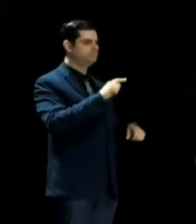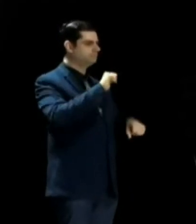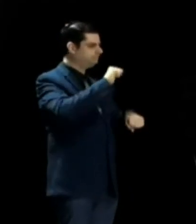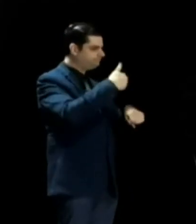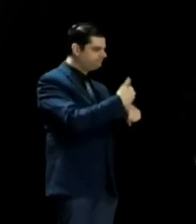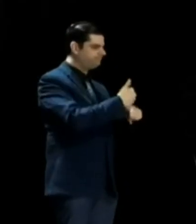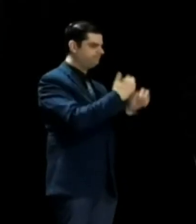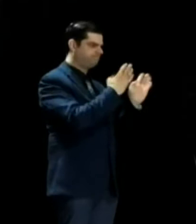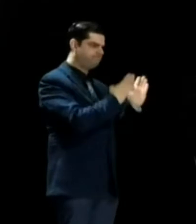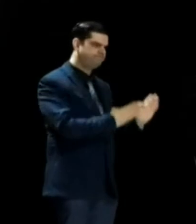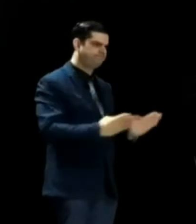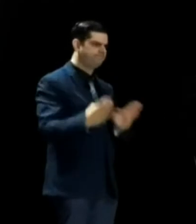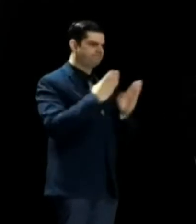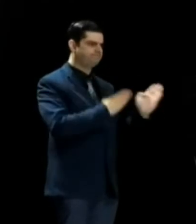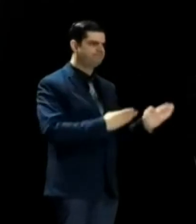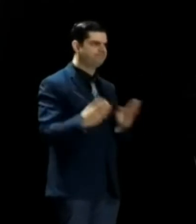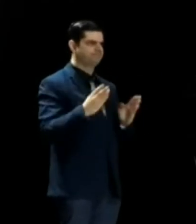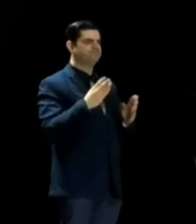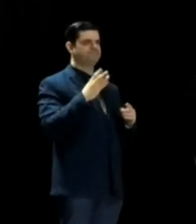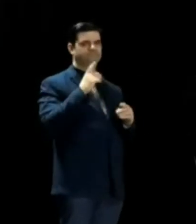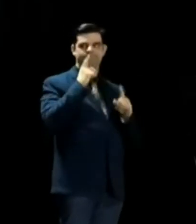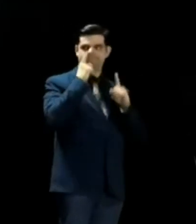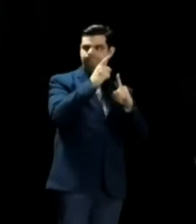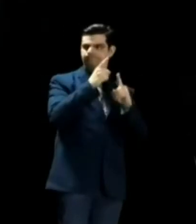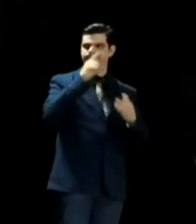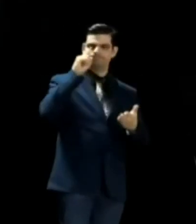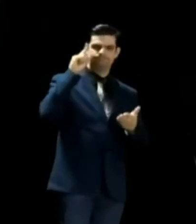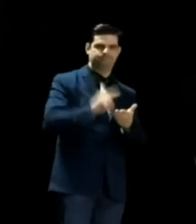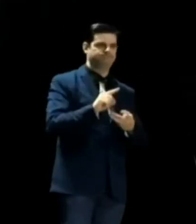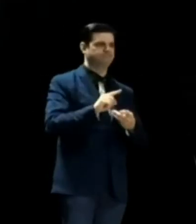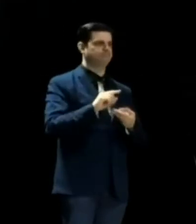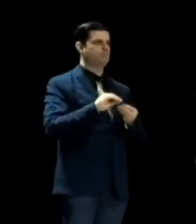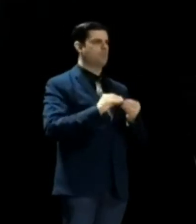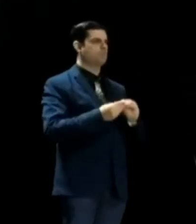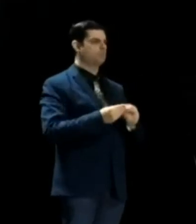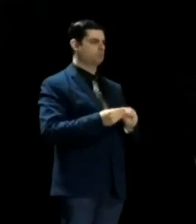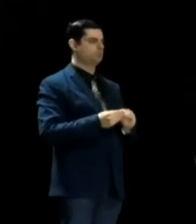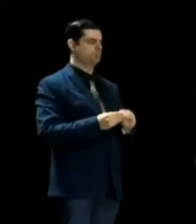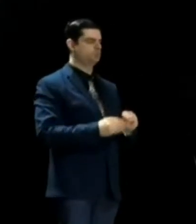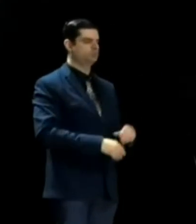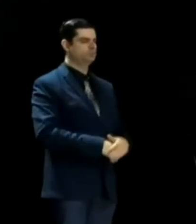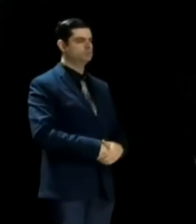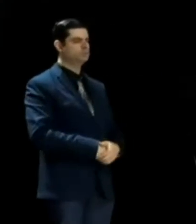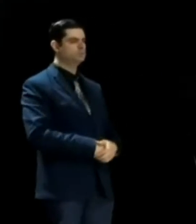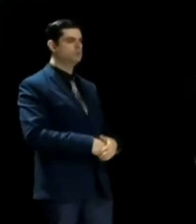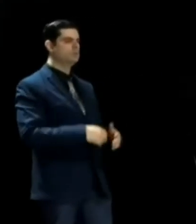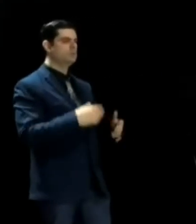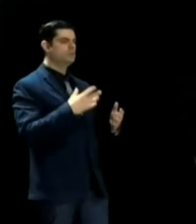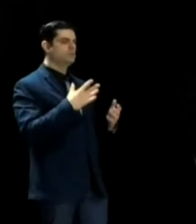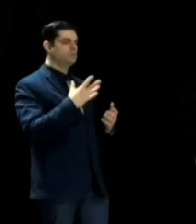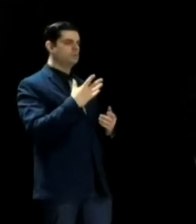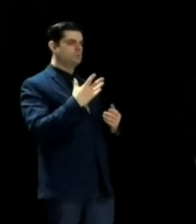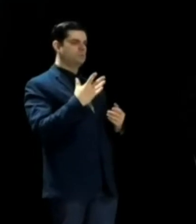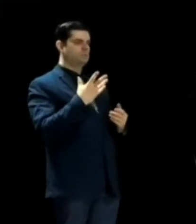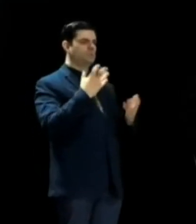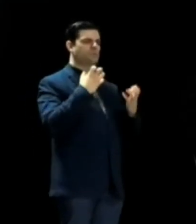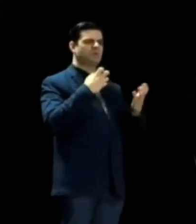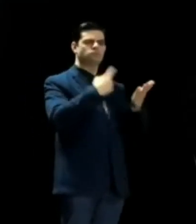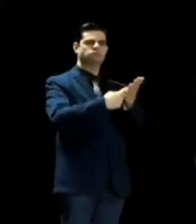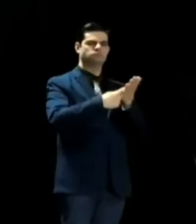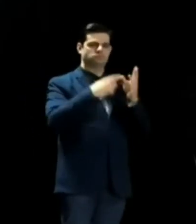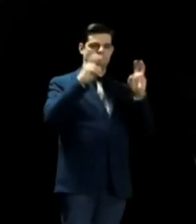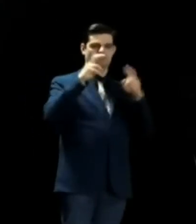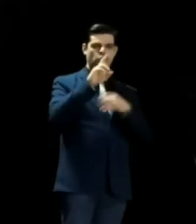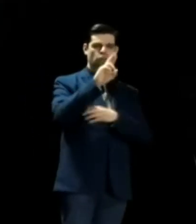I want to talk about a restart and what our ideas are about